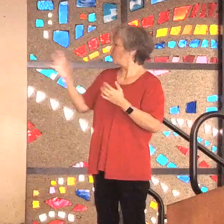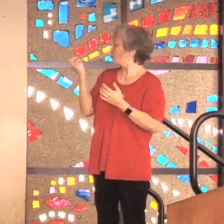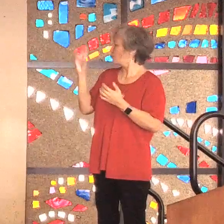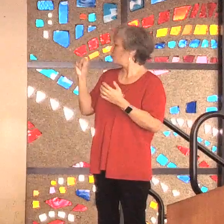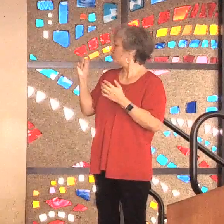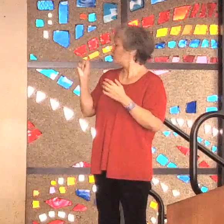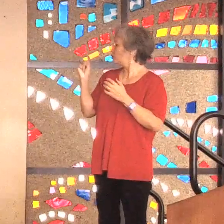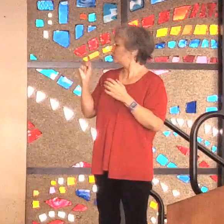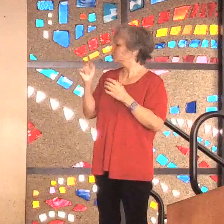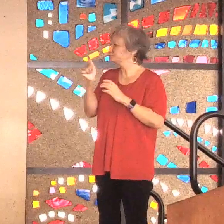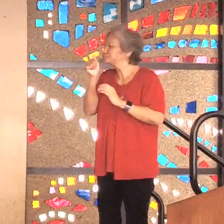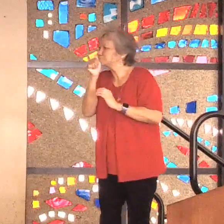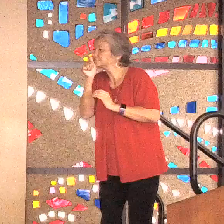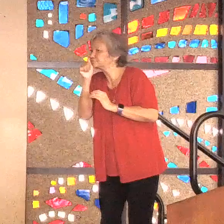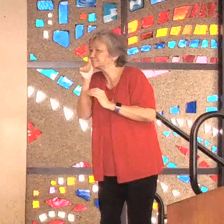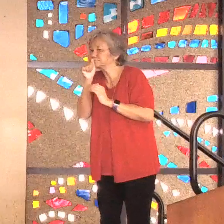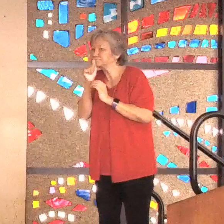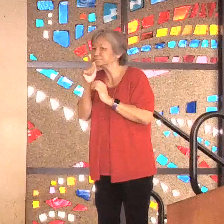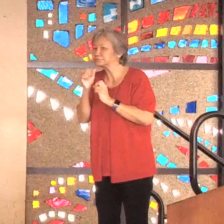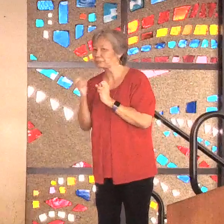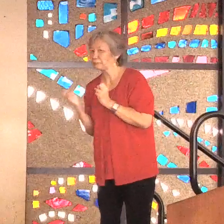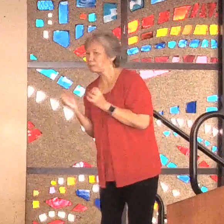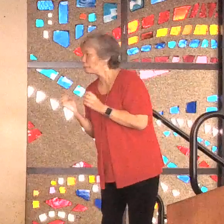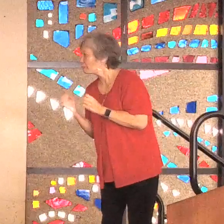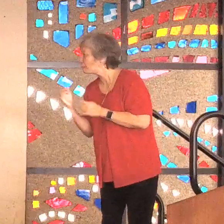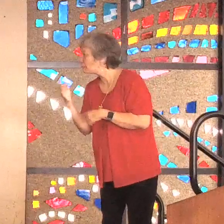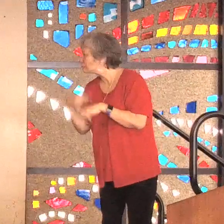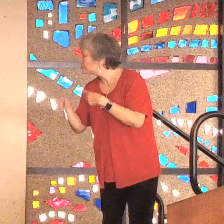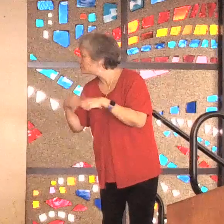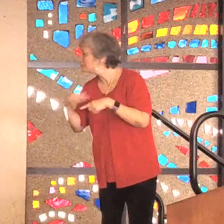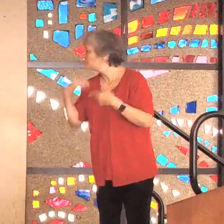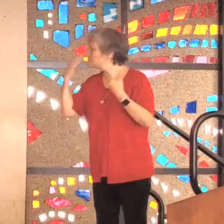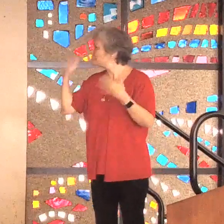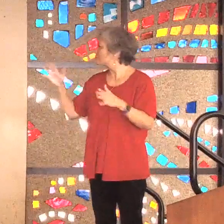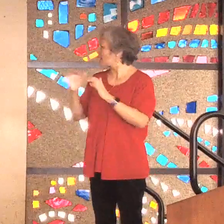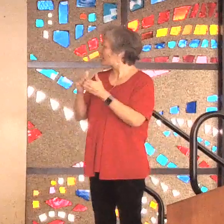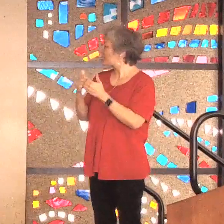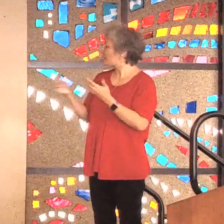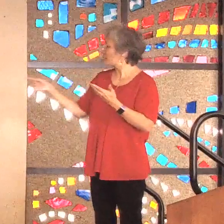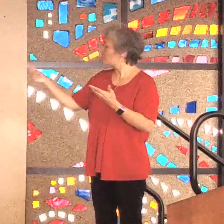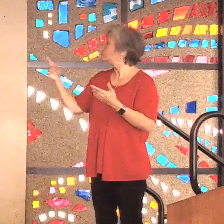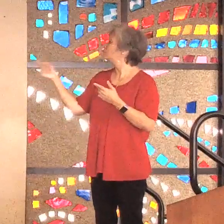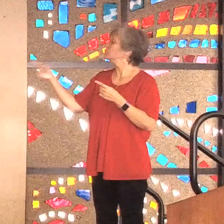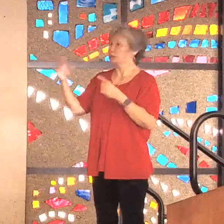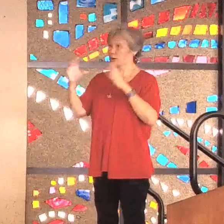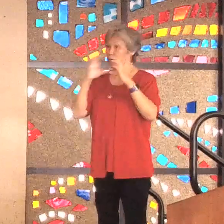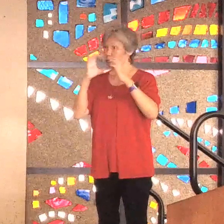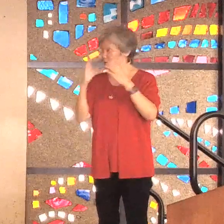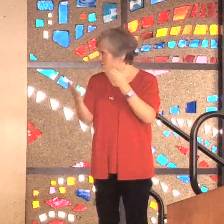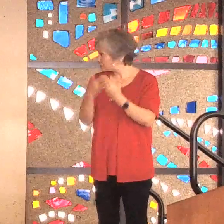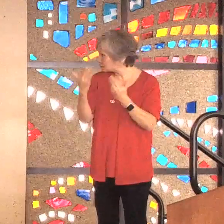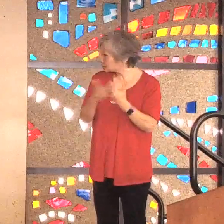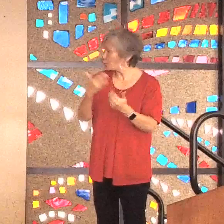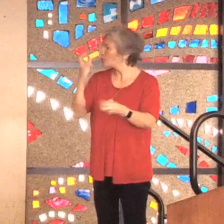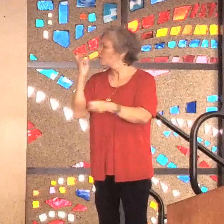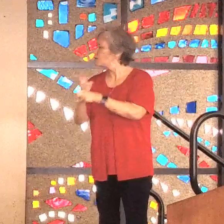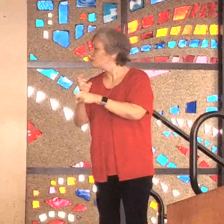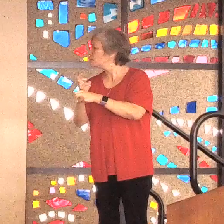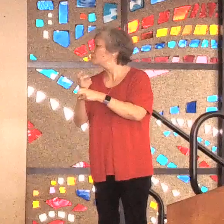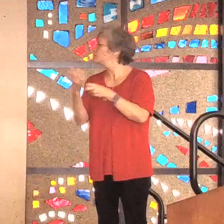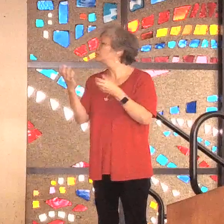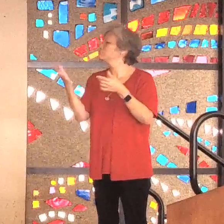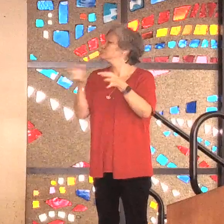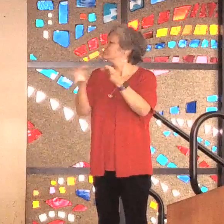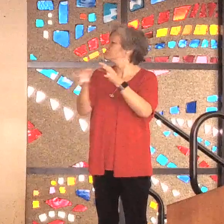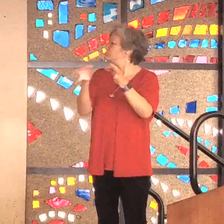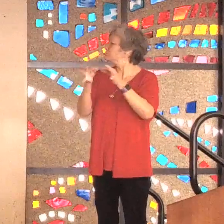them? Or do you have your own, say, private sign language that you use within at home? Is